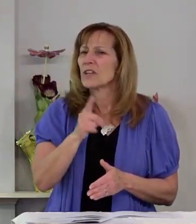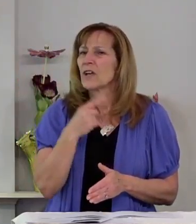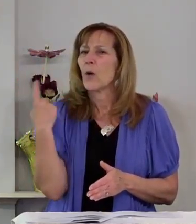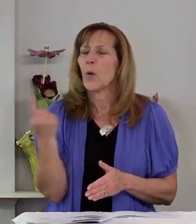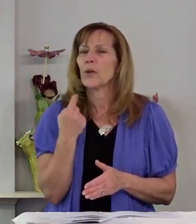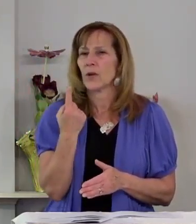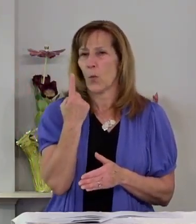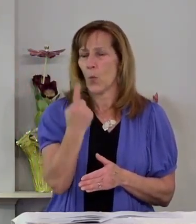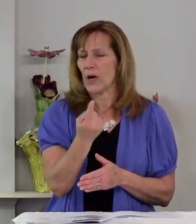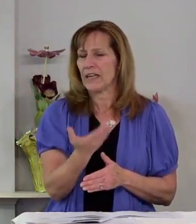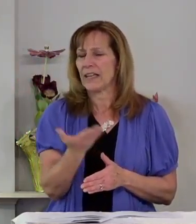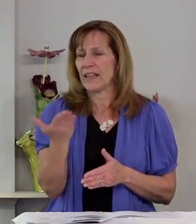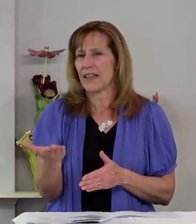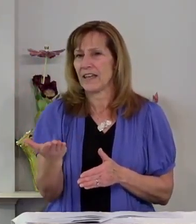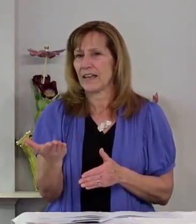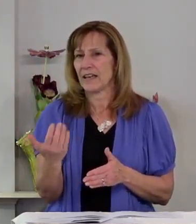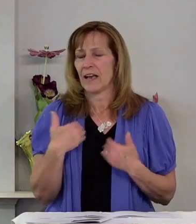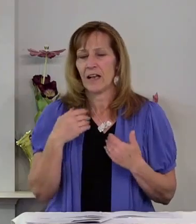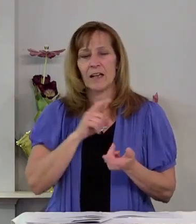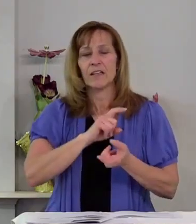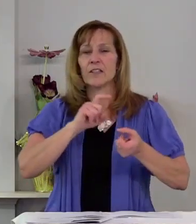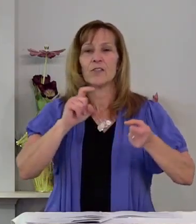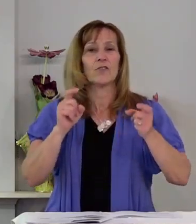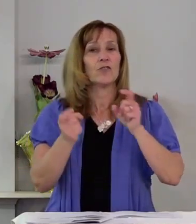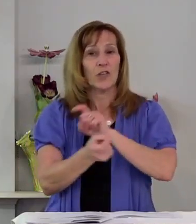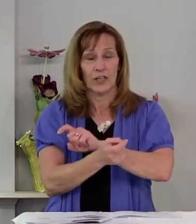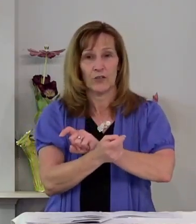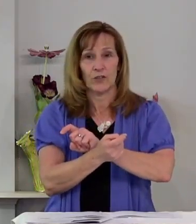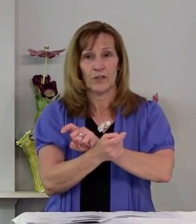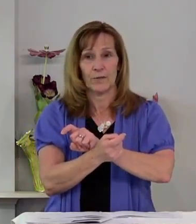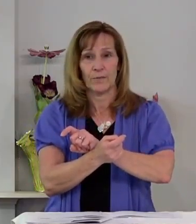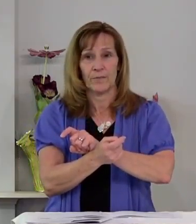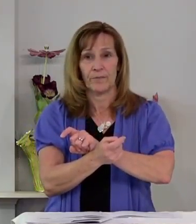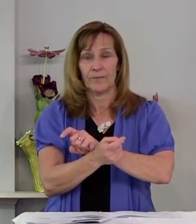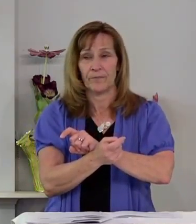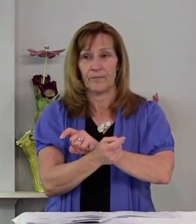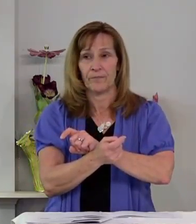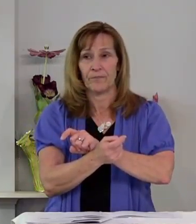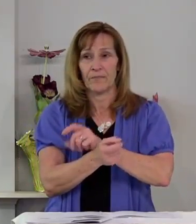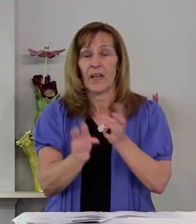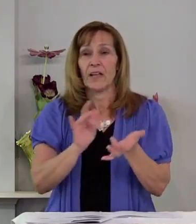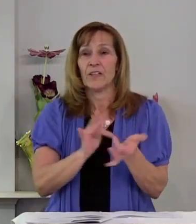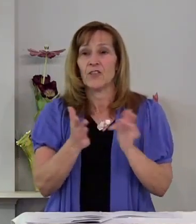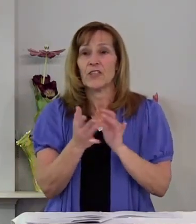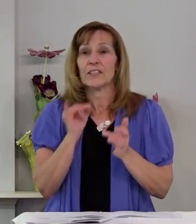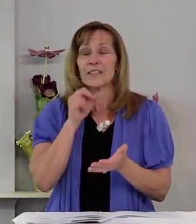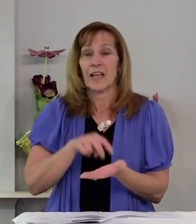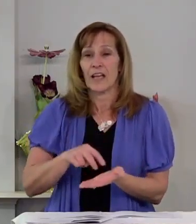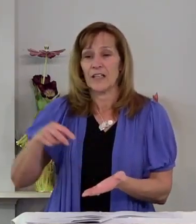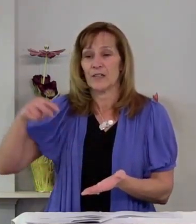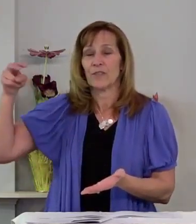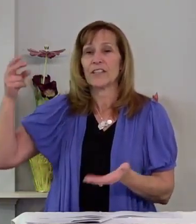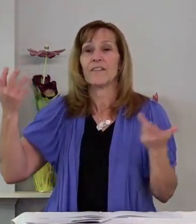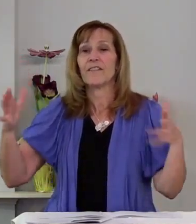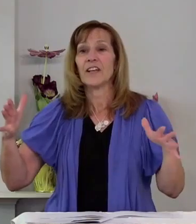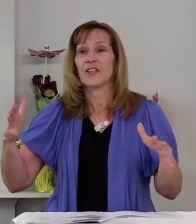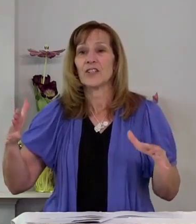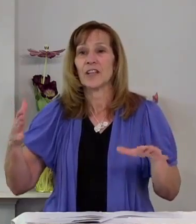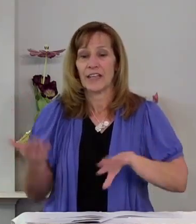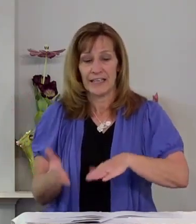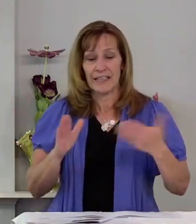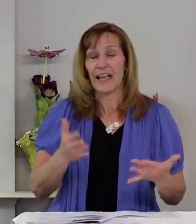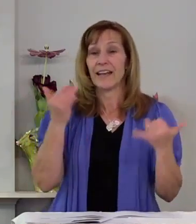only one thing has changed. Jesus is risen. He was